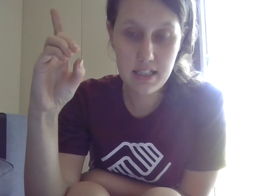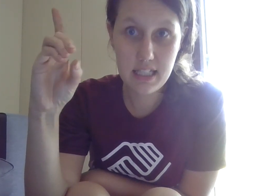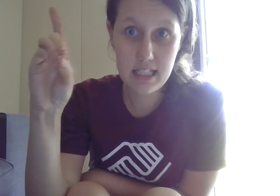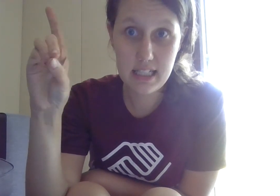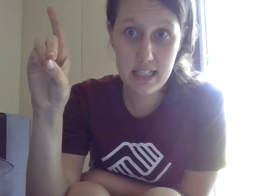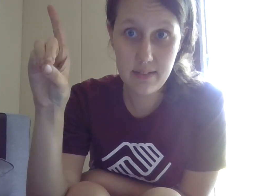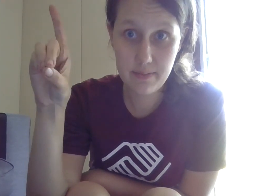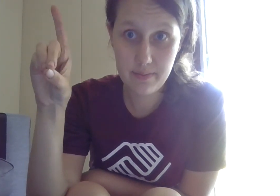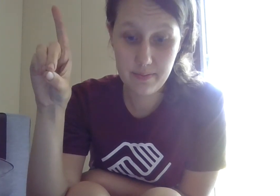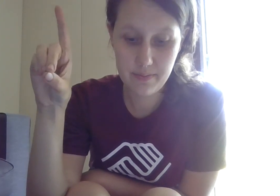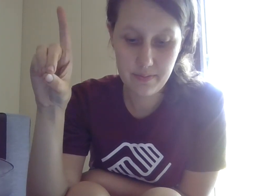D,